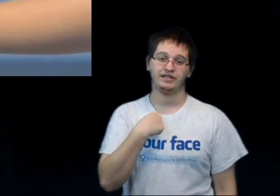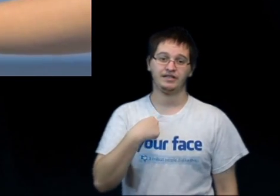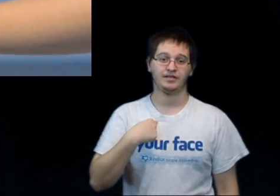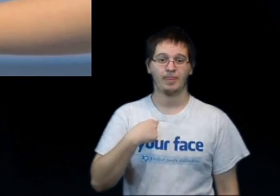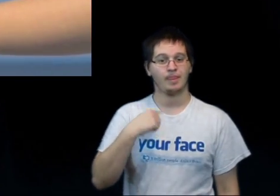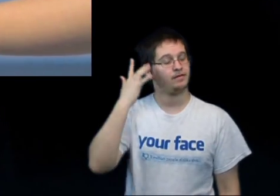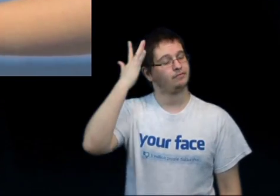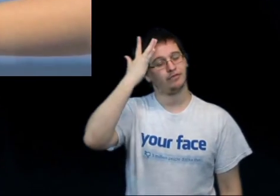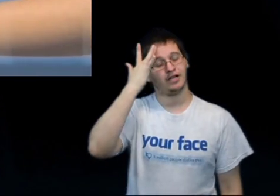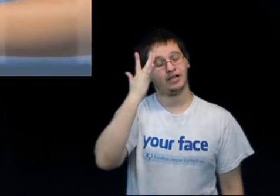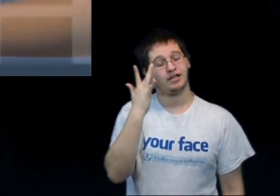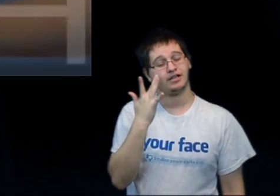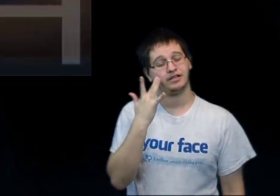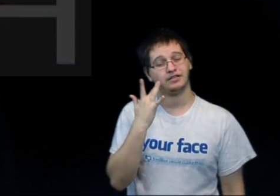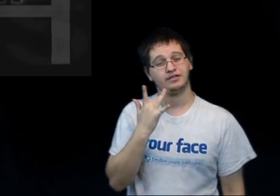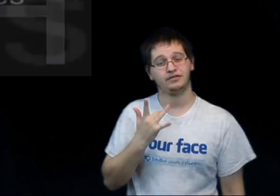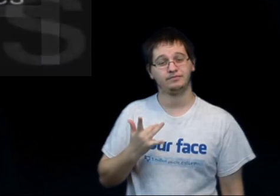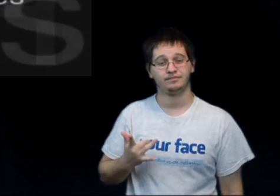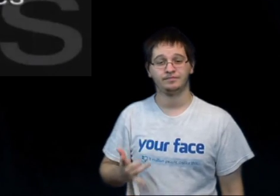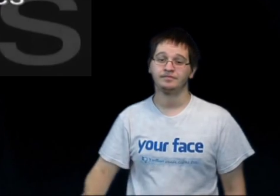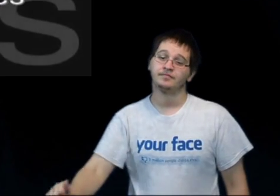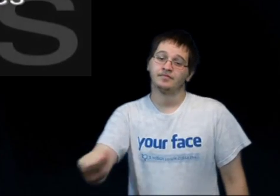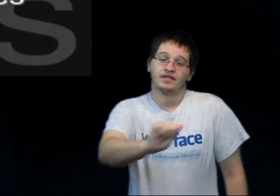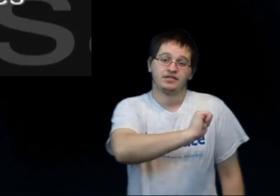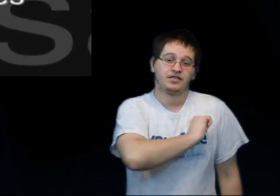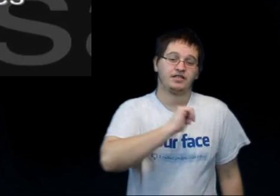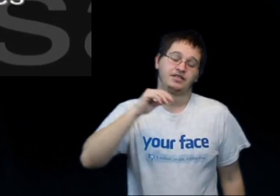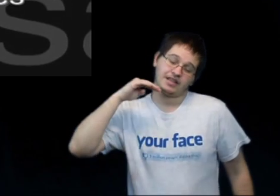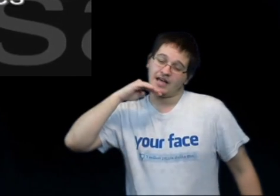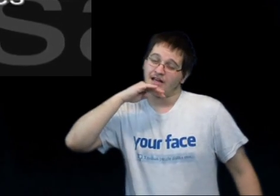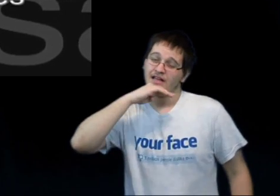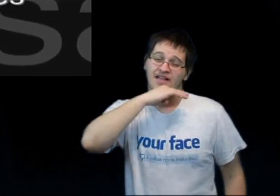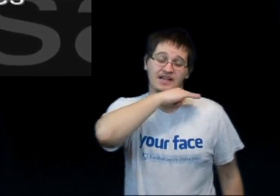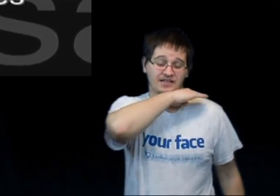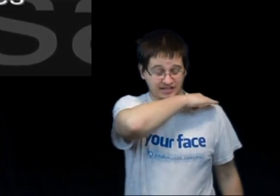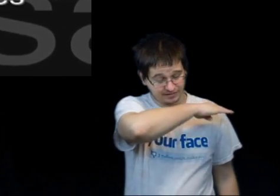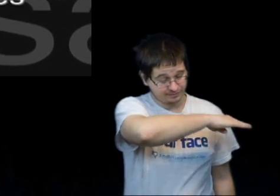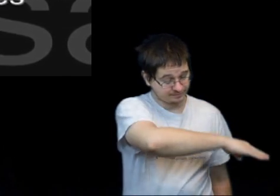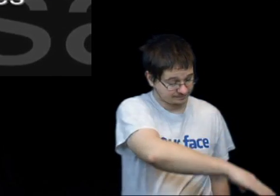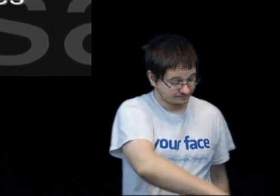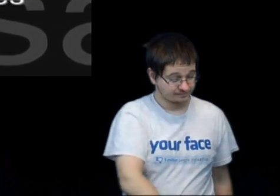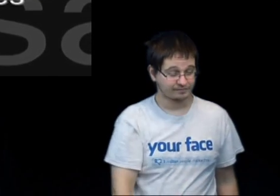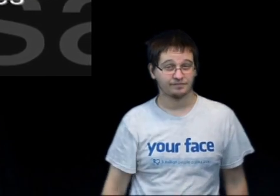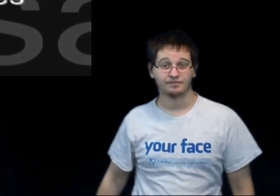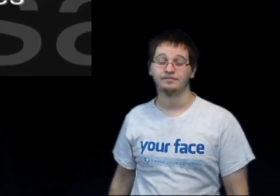asked me Why There's a lie